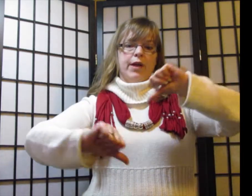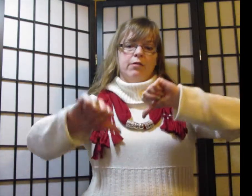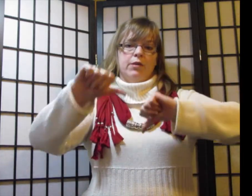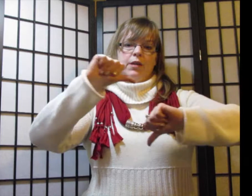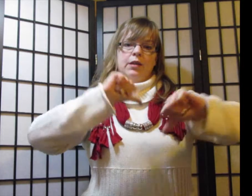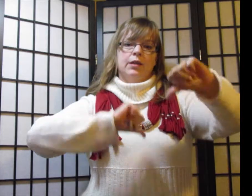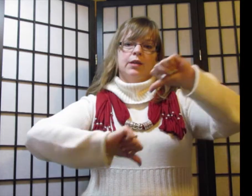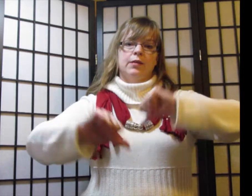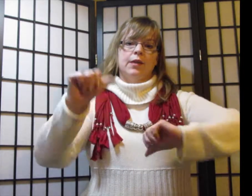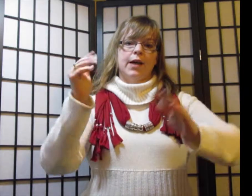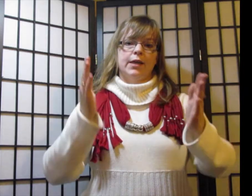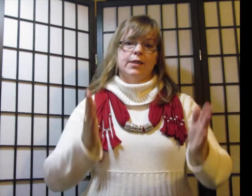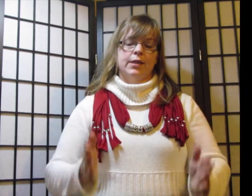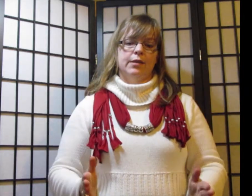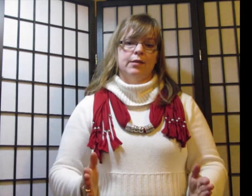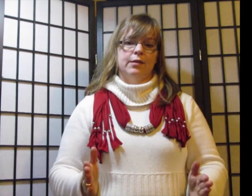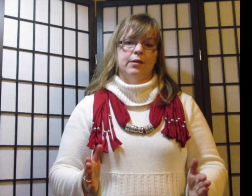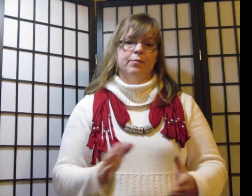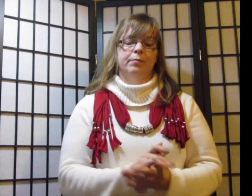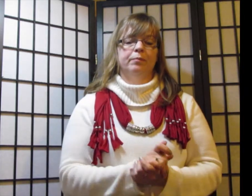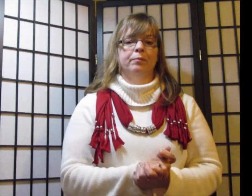around. Scientist.